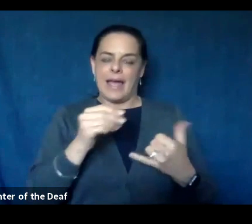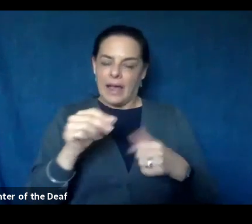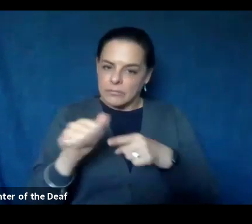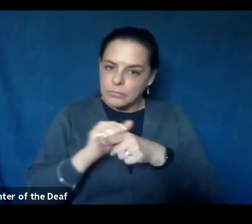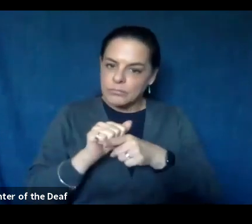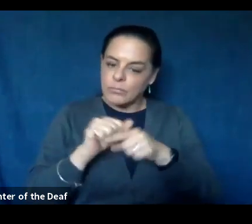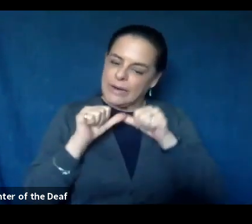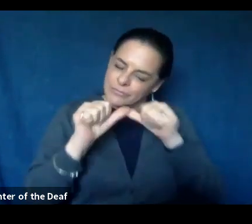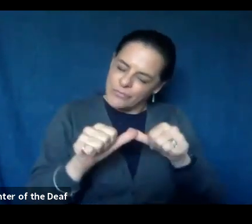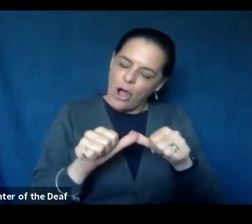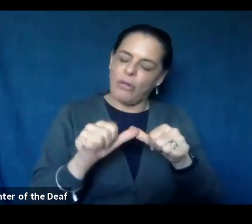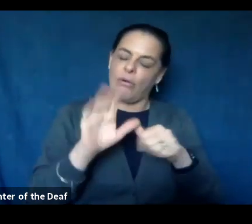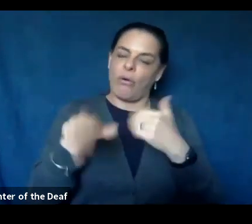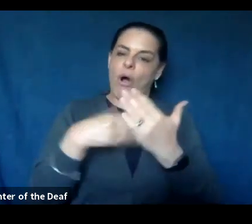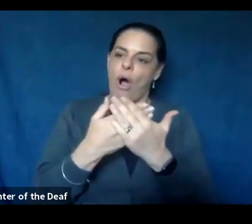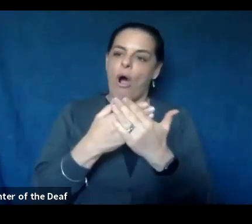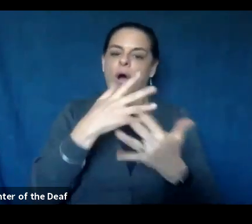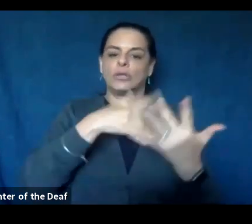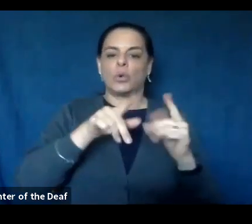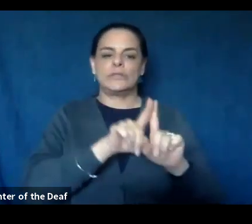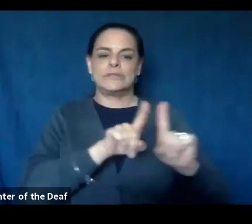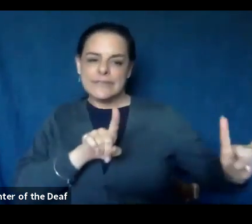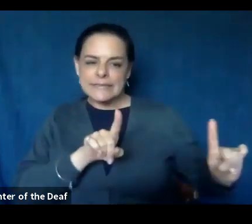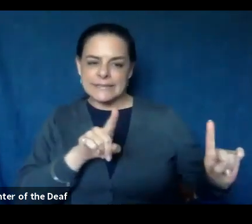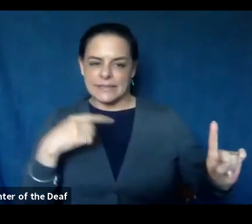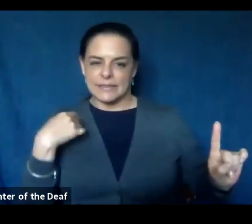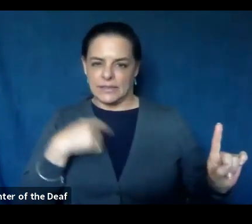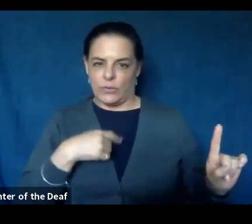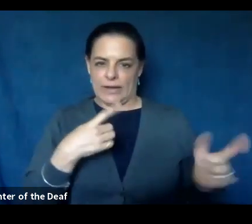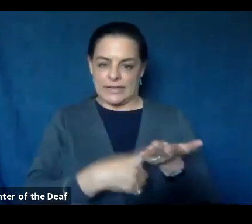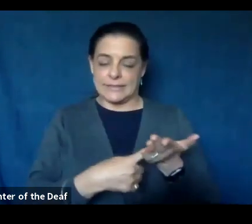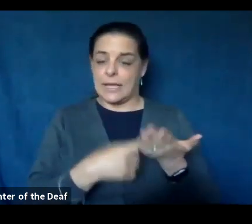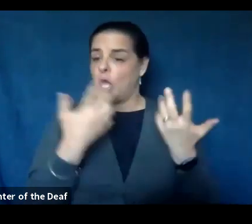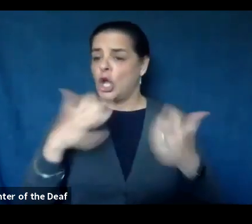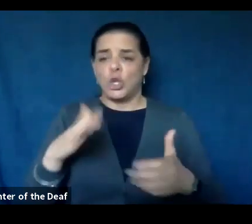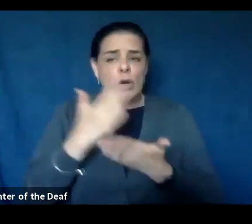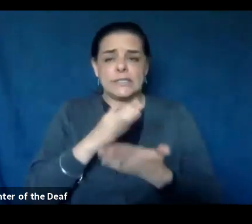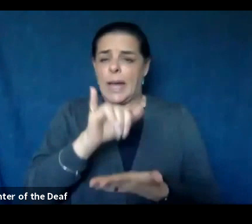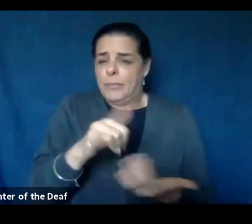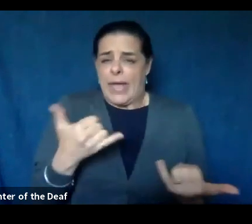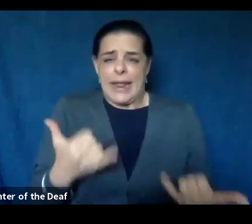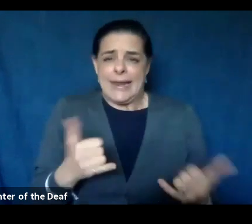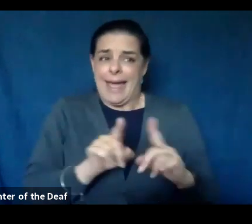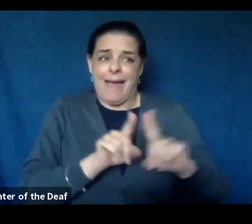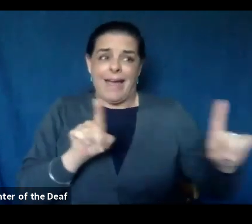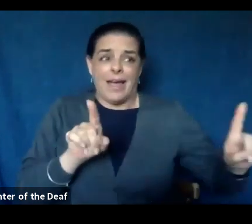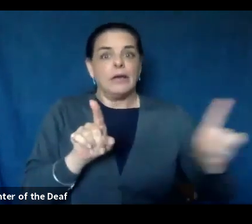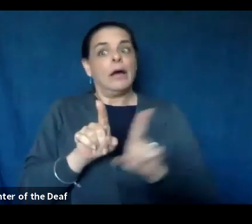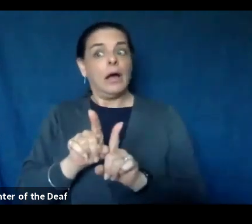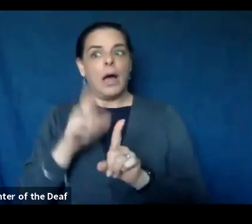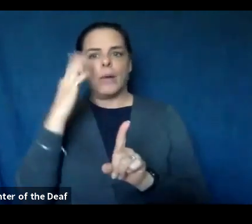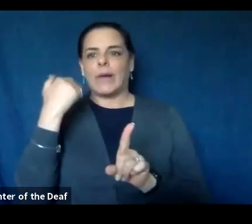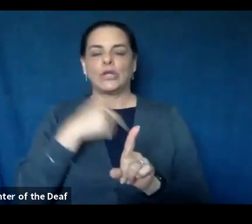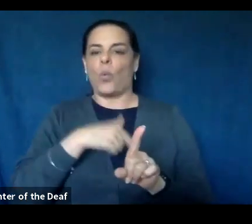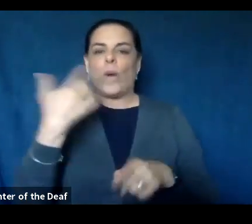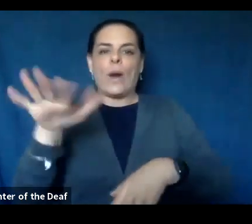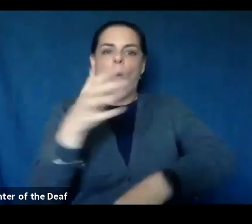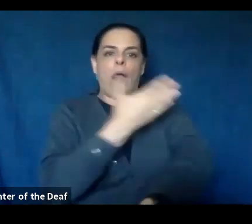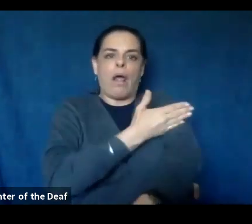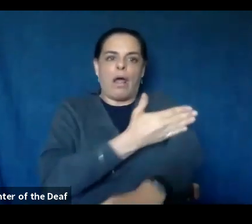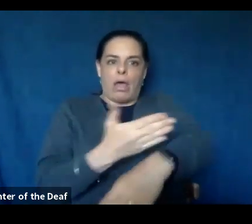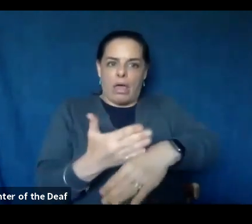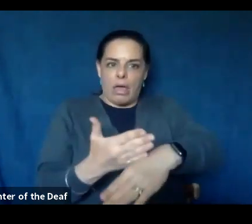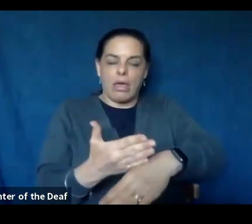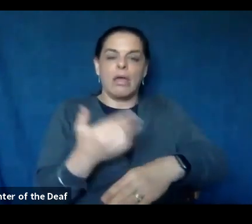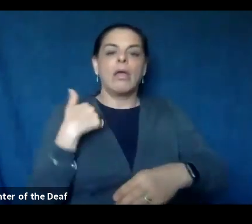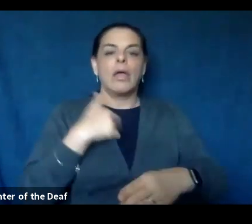social distancing that we've been talking about. We don't want to stop doing that at this point because we don't want to backtrack. We want to be able